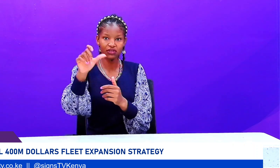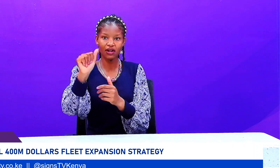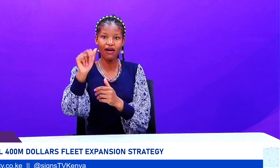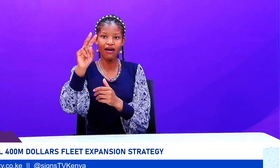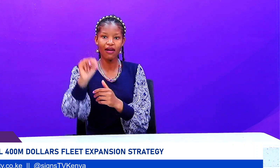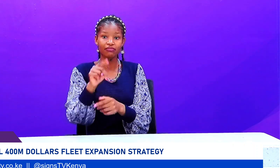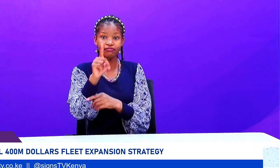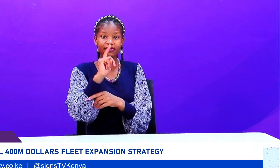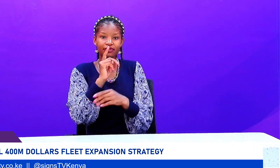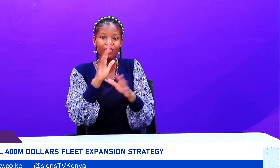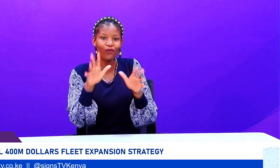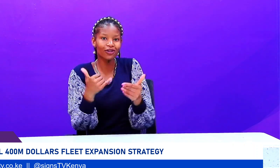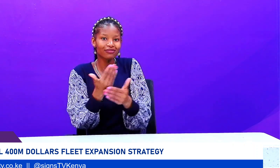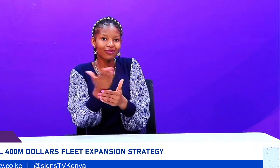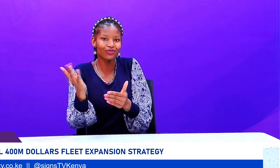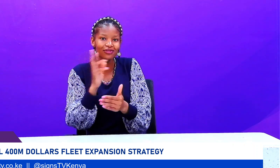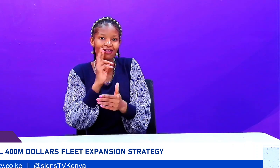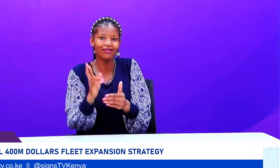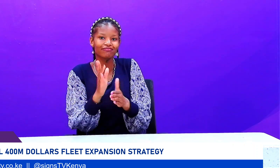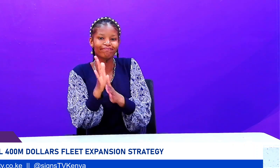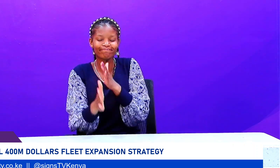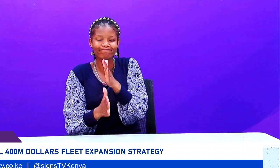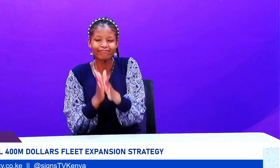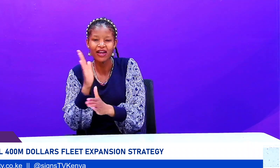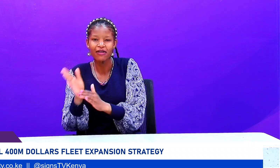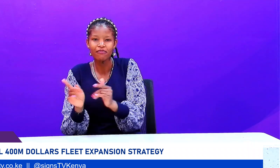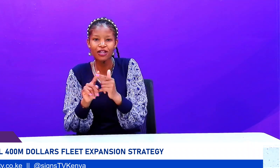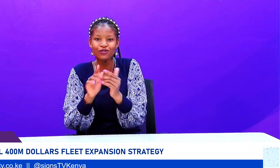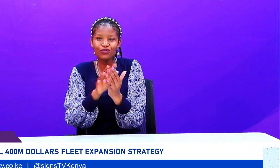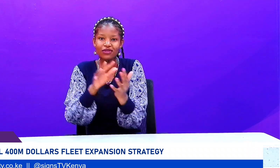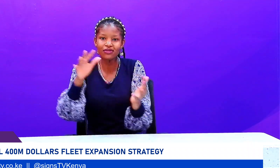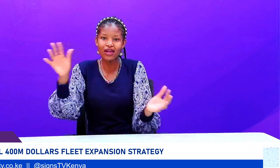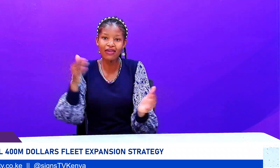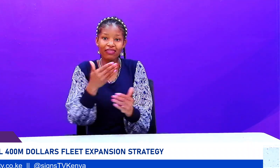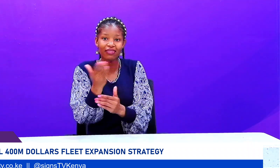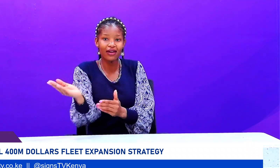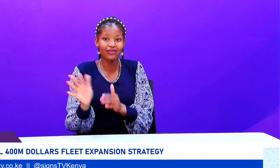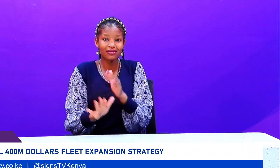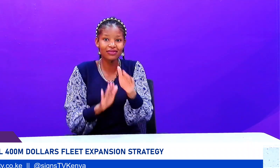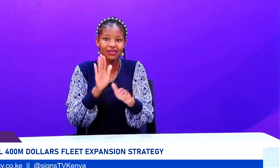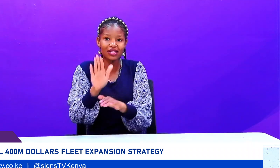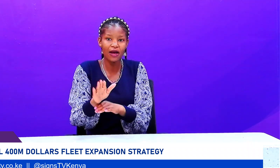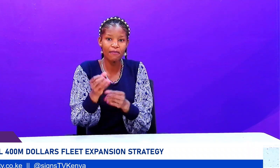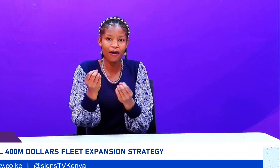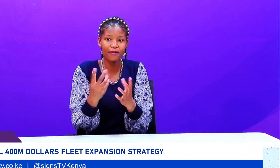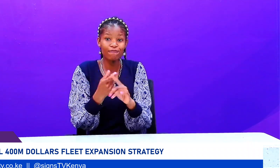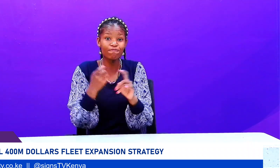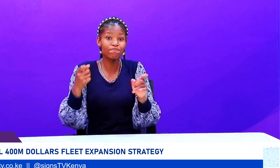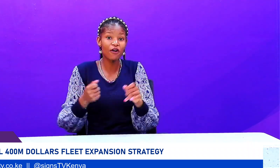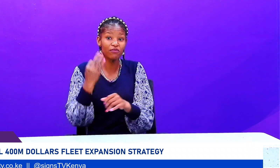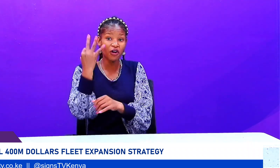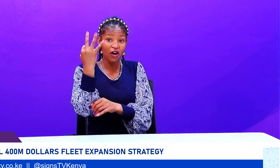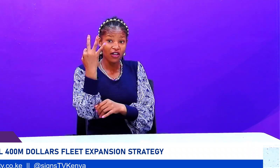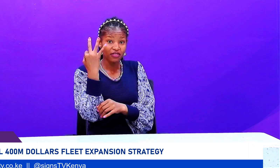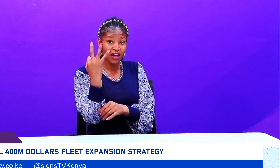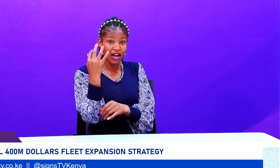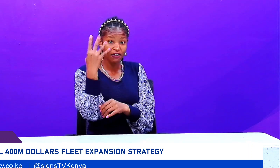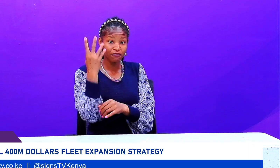Airways, Mr. Alan Kilabuka, says that they are planning to increase their fleet from 34 planes